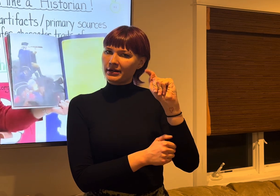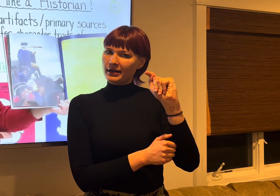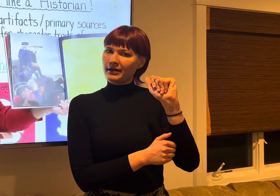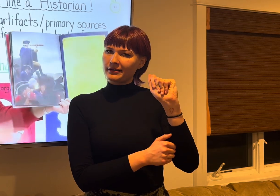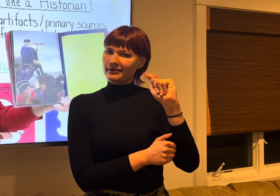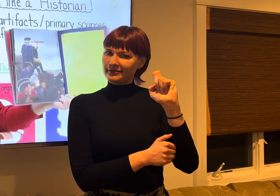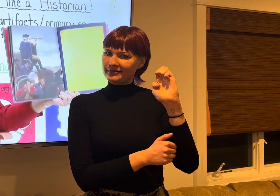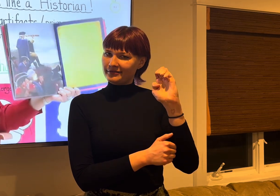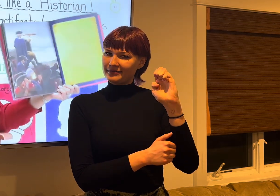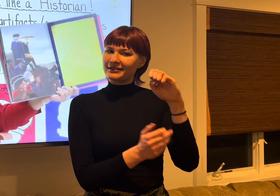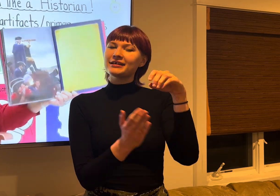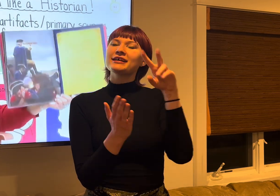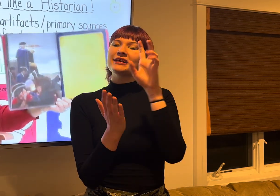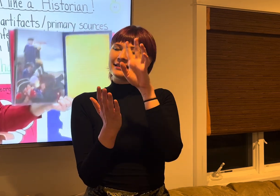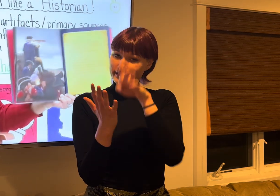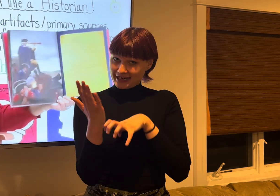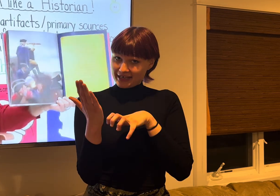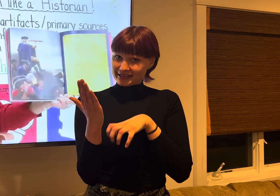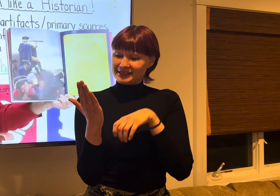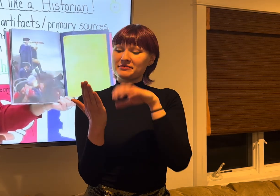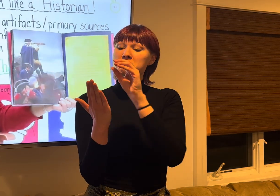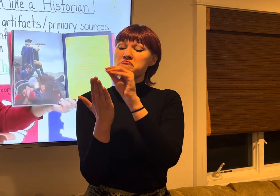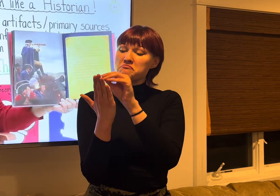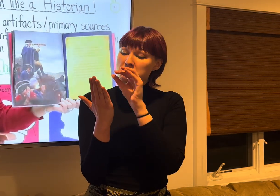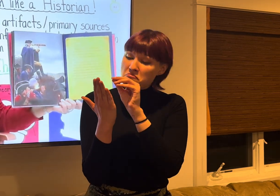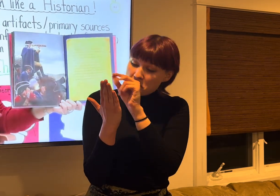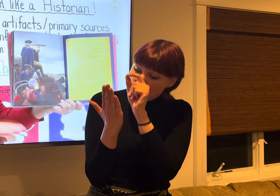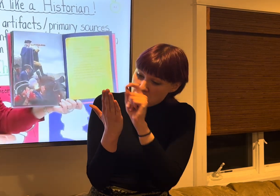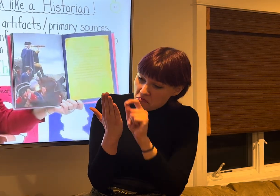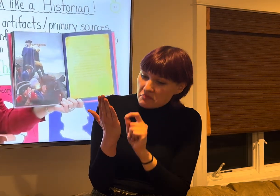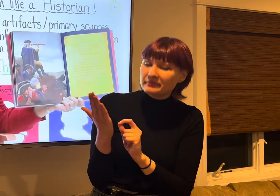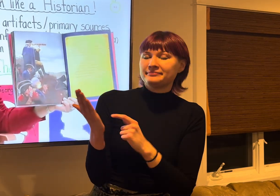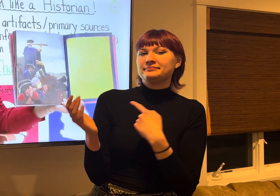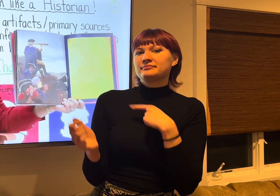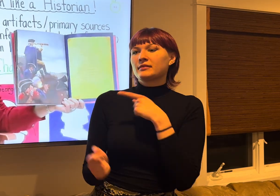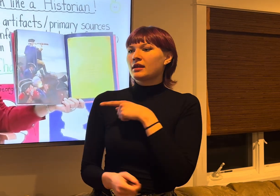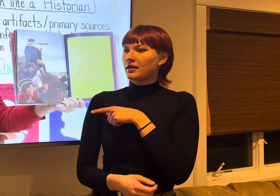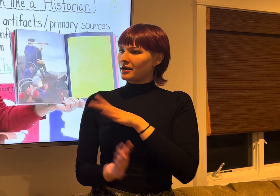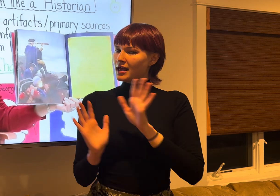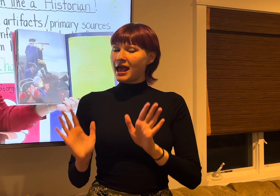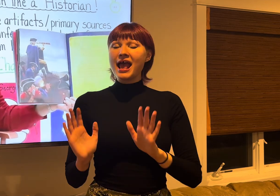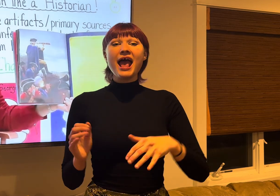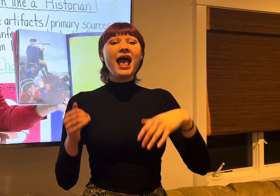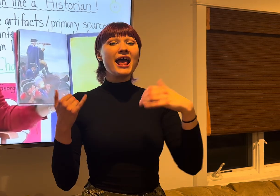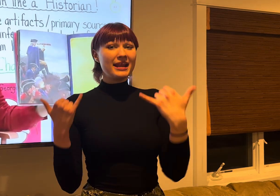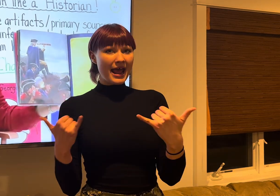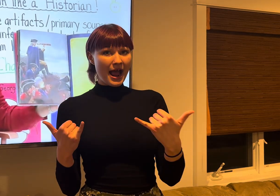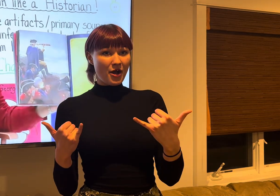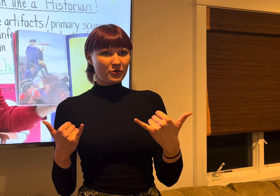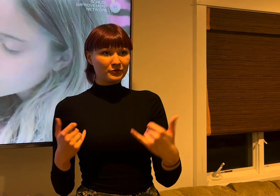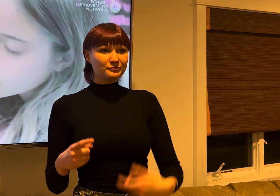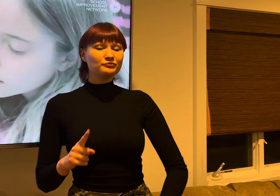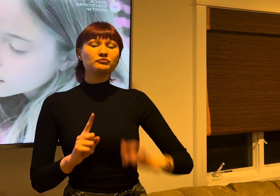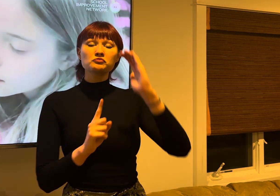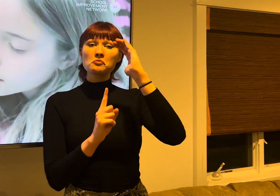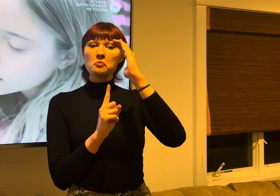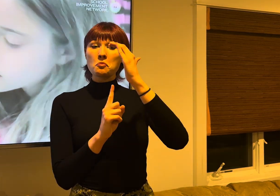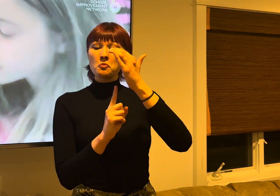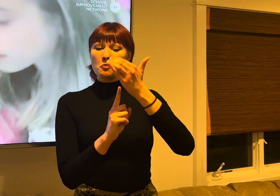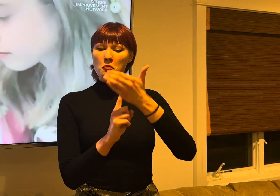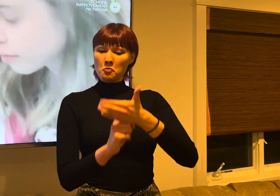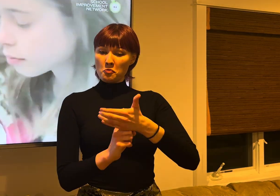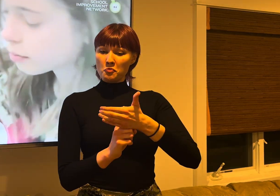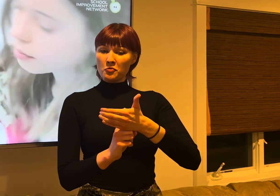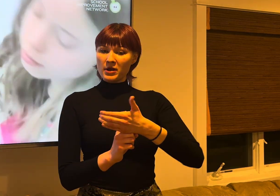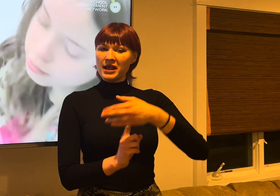to be a historian. So close your eyes and put yourselves in the mindset. You are no longer fourth grade students. You are now historians, which means you have to talk like